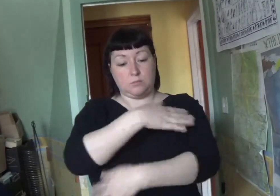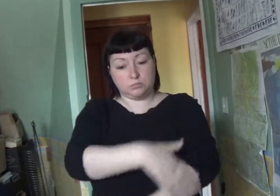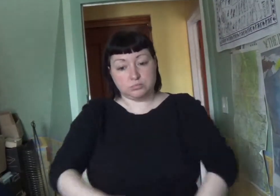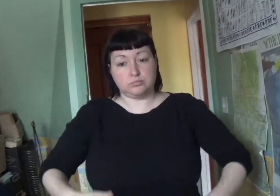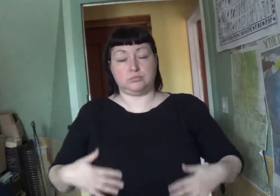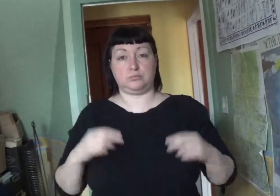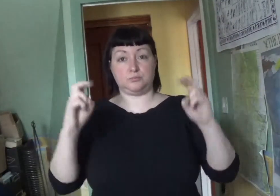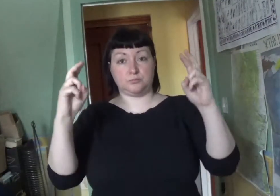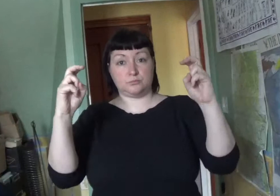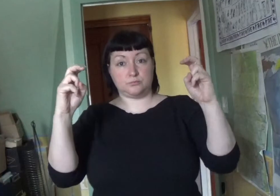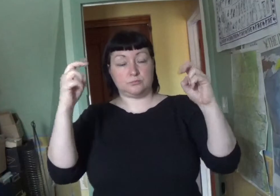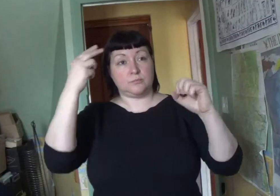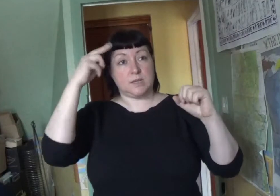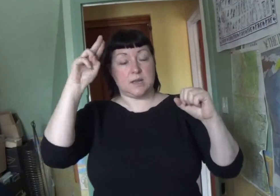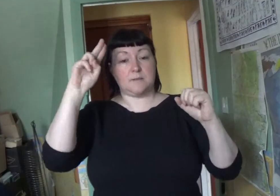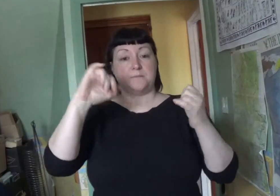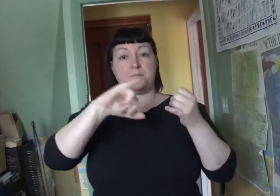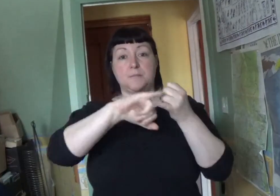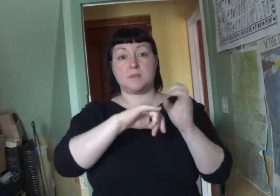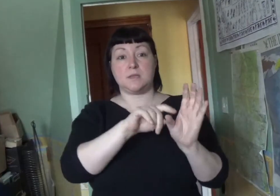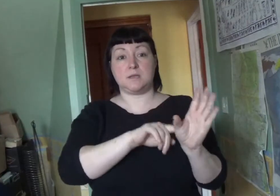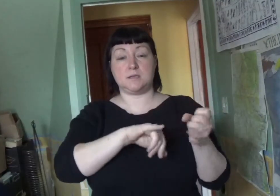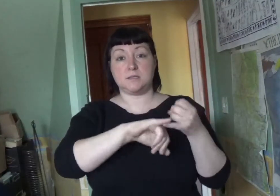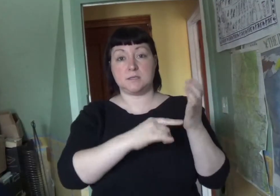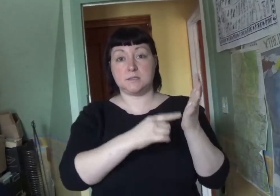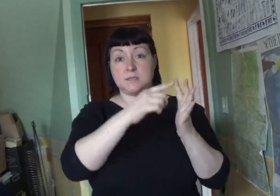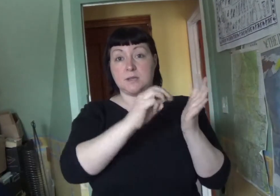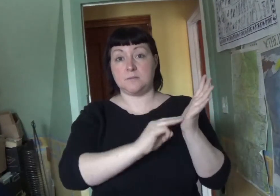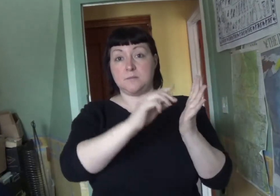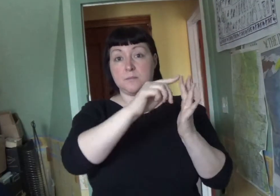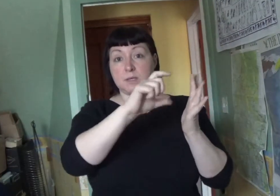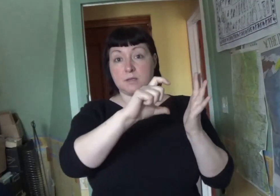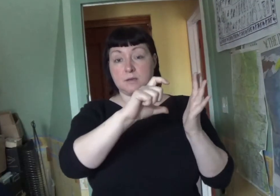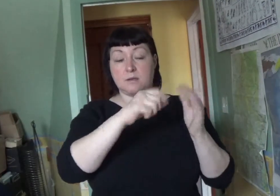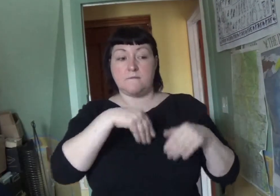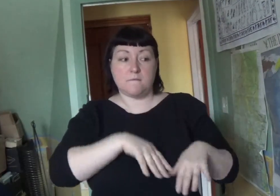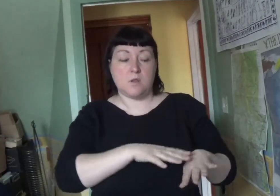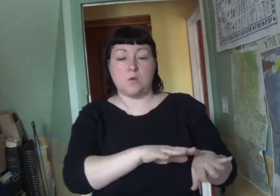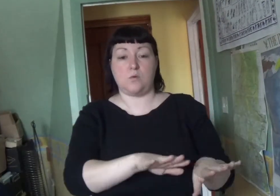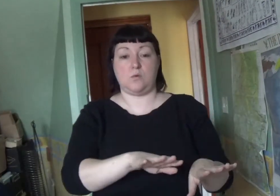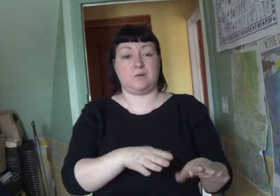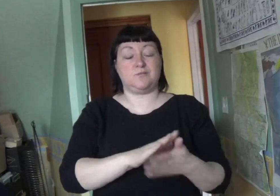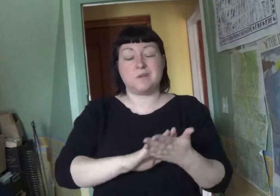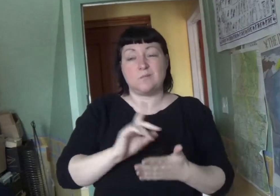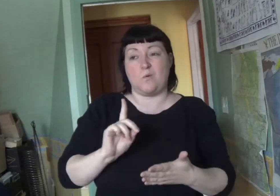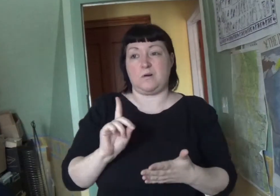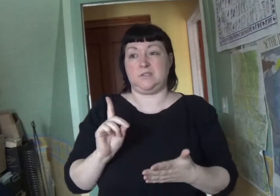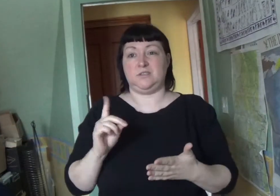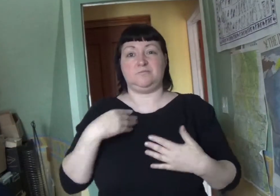flow. Systemic flow. And all that systemic means is that I'm referring to the entire body. So systemic, when I say